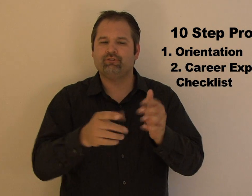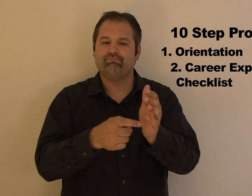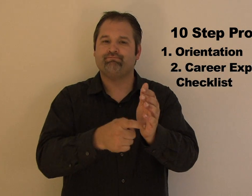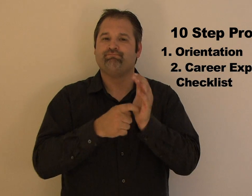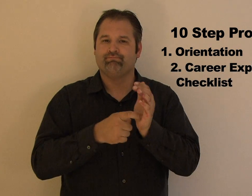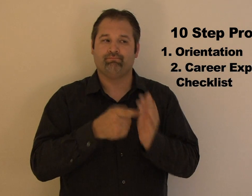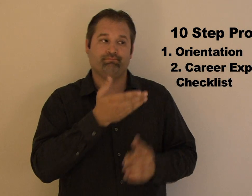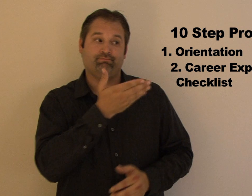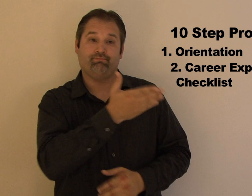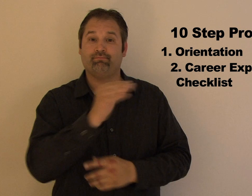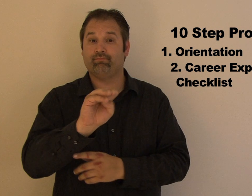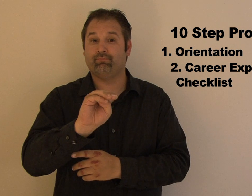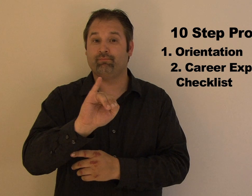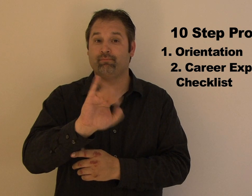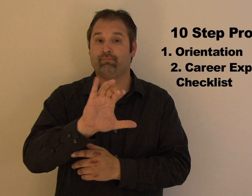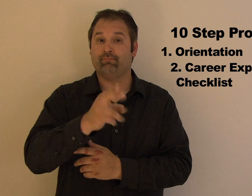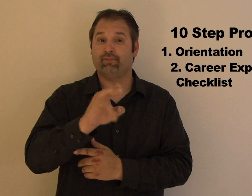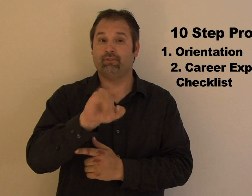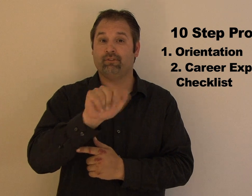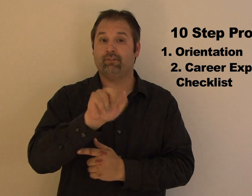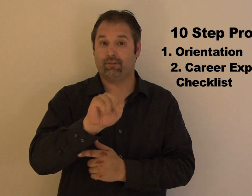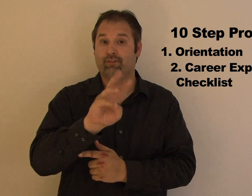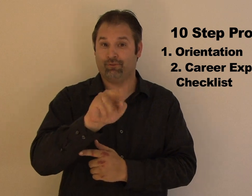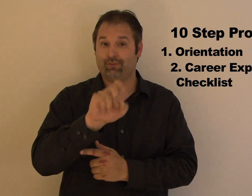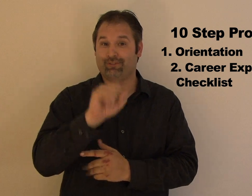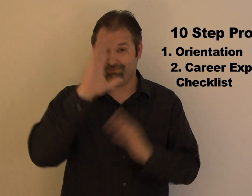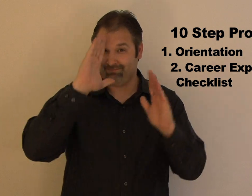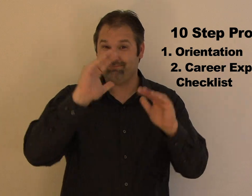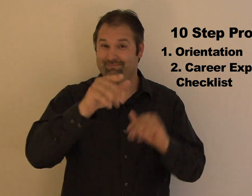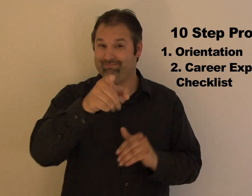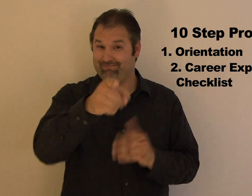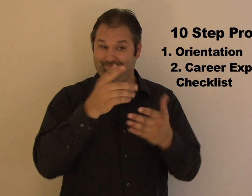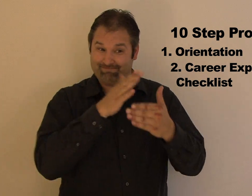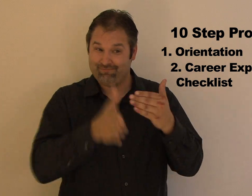complete the tasks on a career orientation checklist, which may include the following.